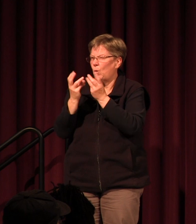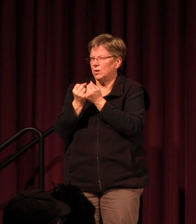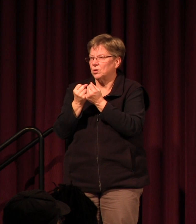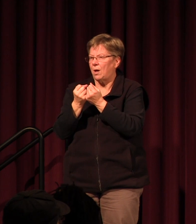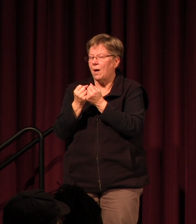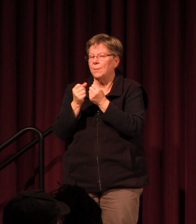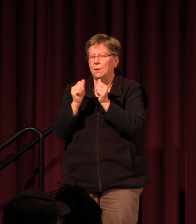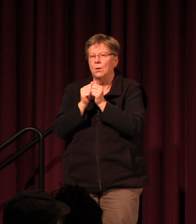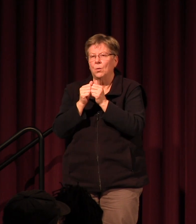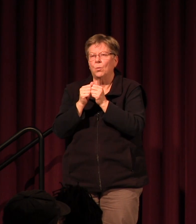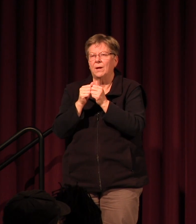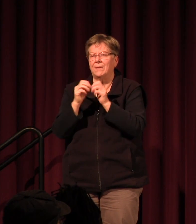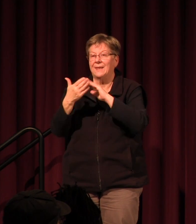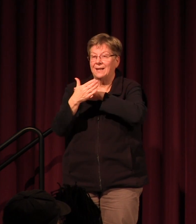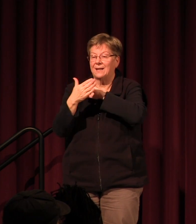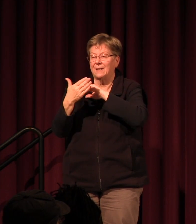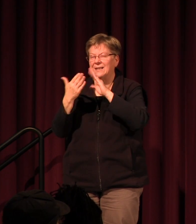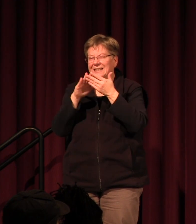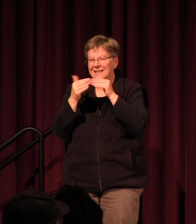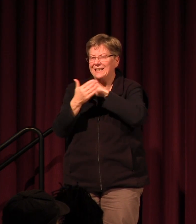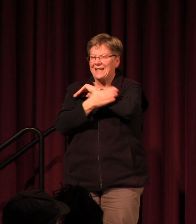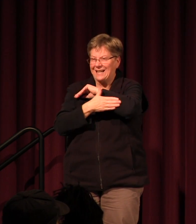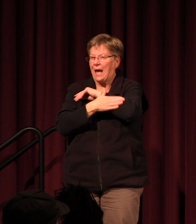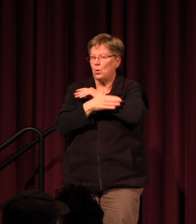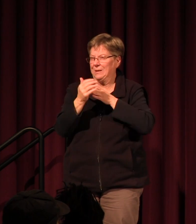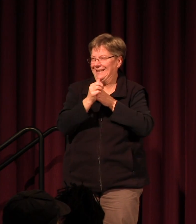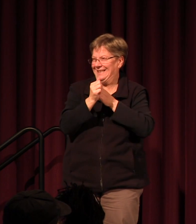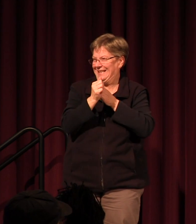with county and city leaders.